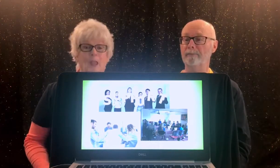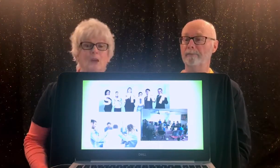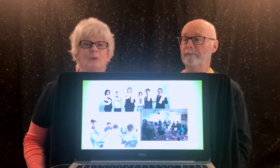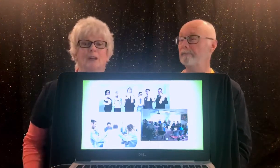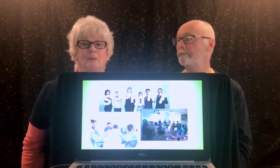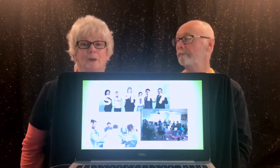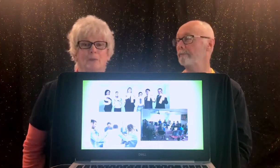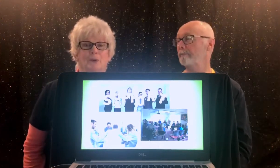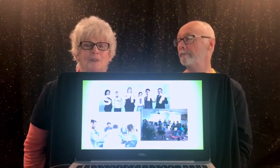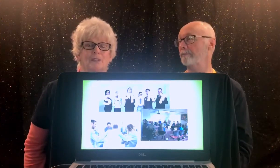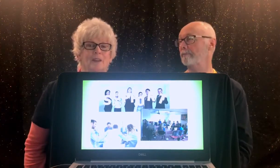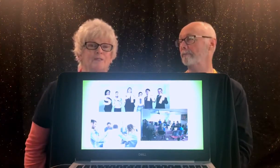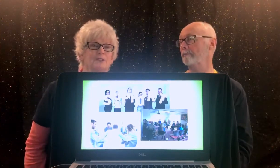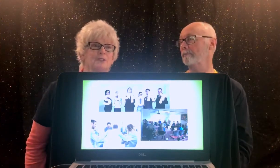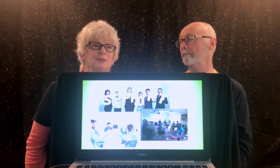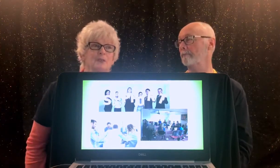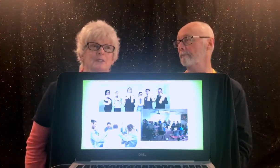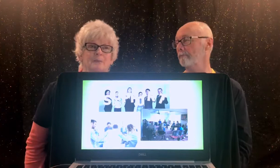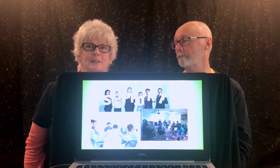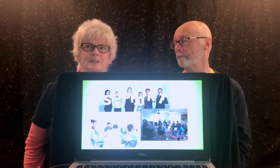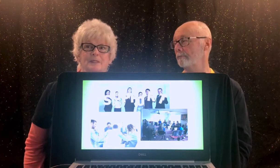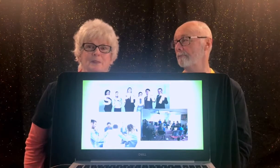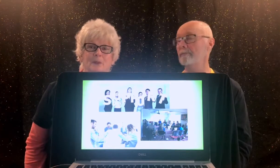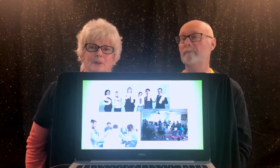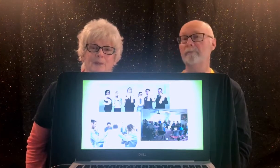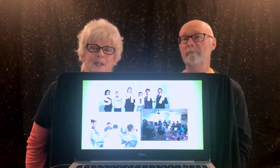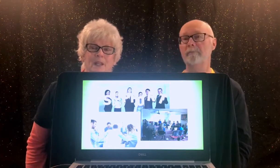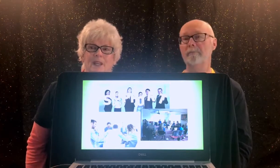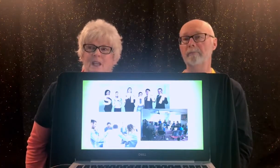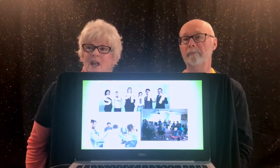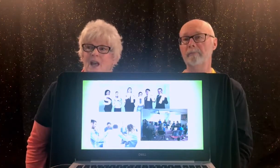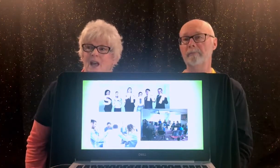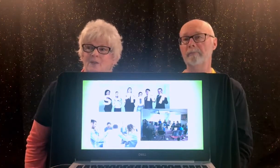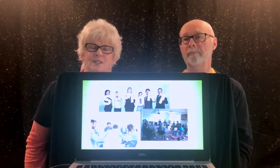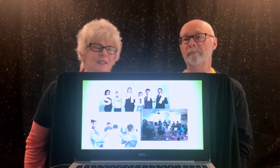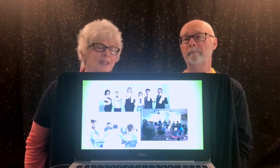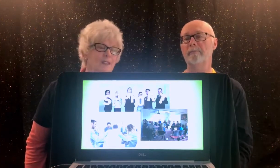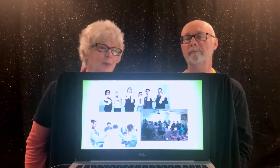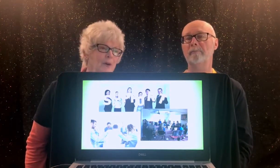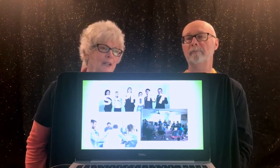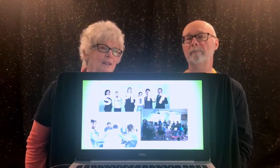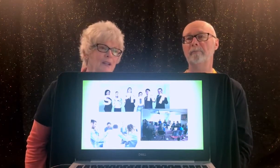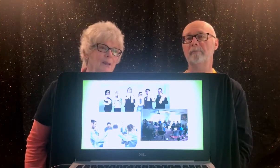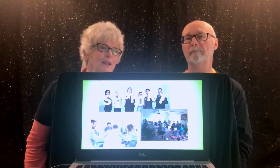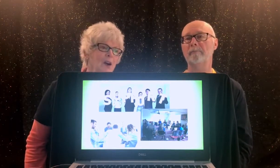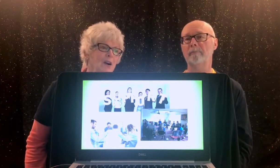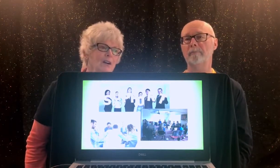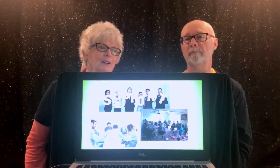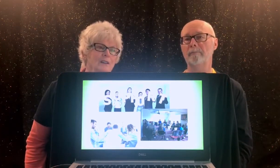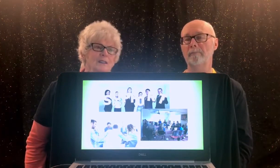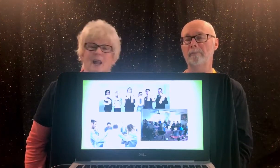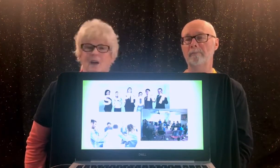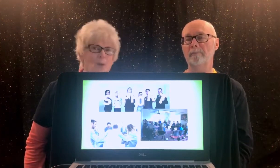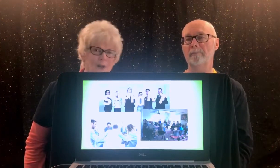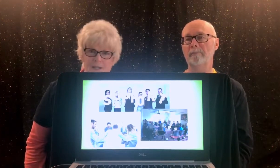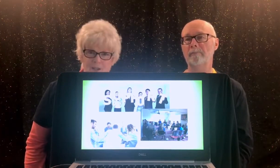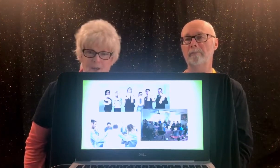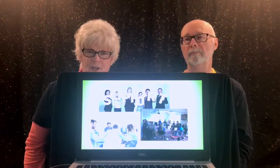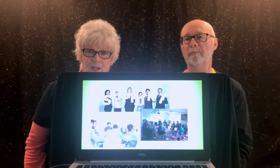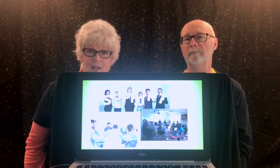Well, I remember going to my first bereavement support meeting. I was sitting in the parking lot in my car, not wanting to go in.